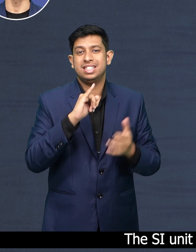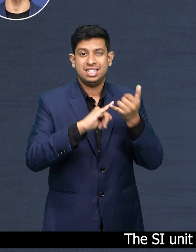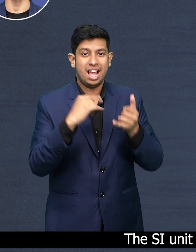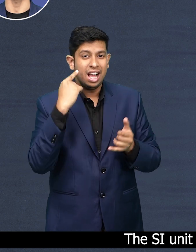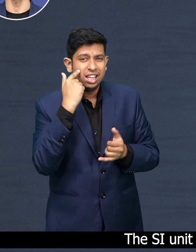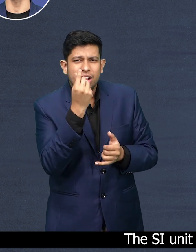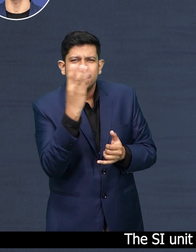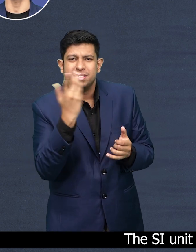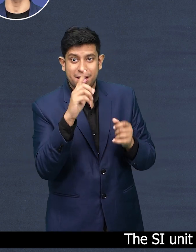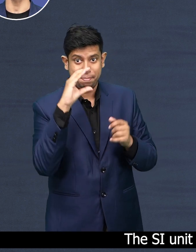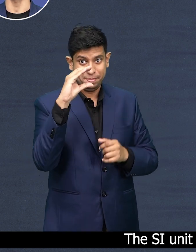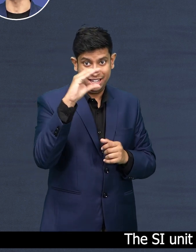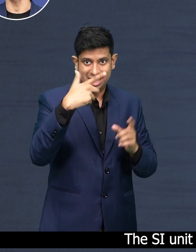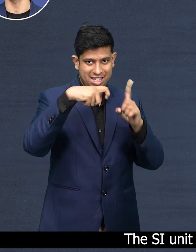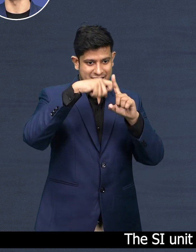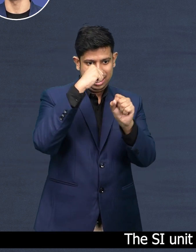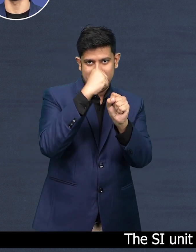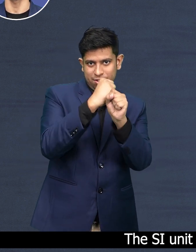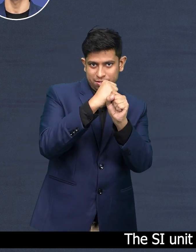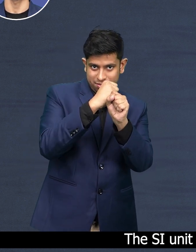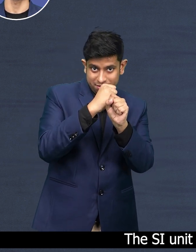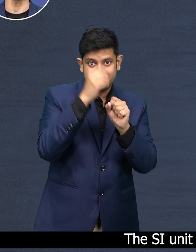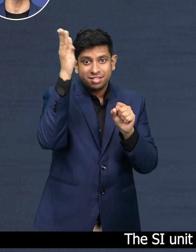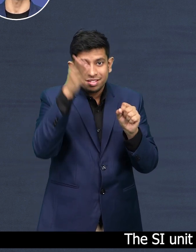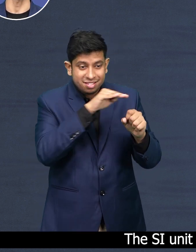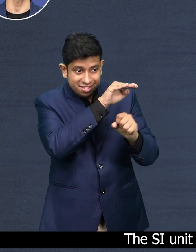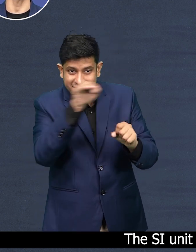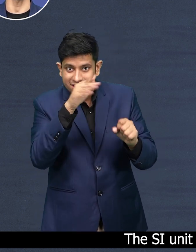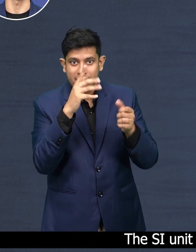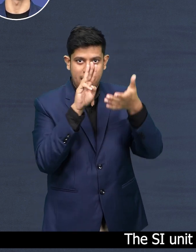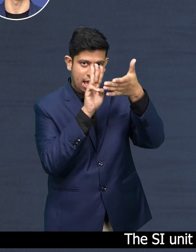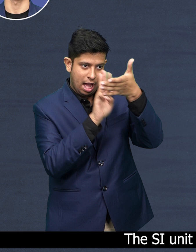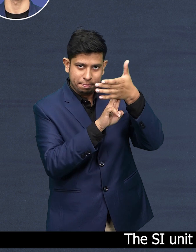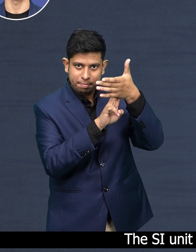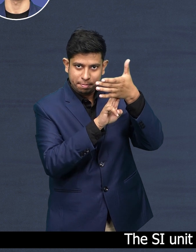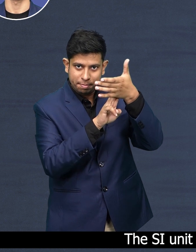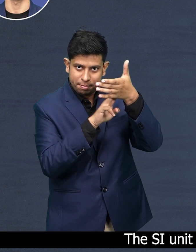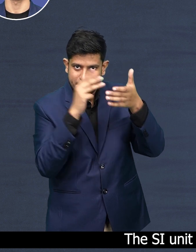The SI unit of density is kg per meter cube or gram per centimeter cube.